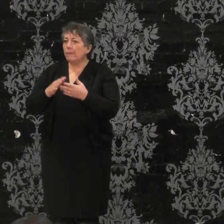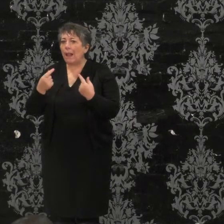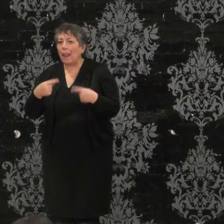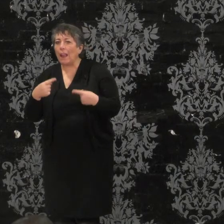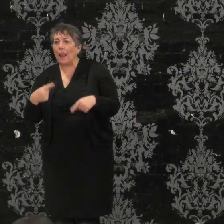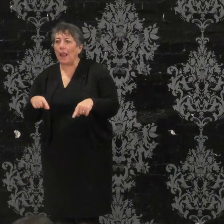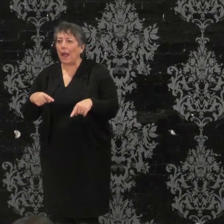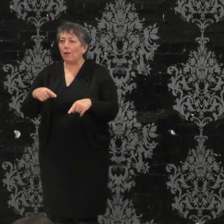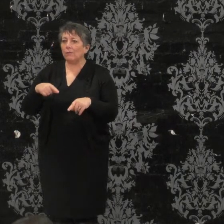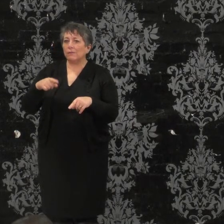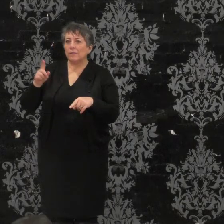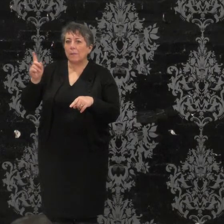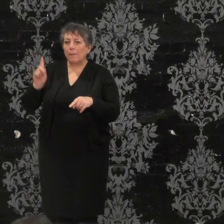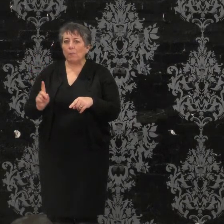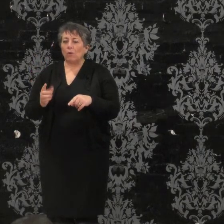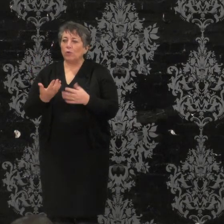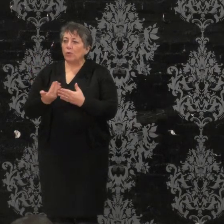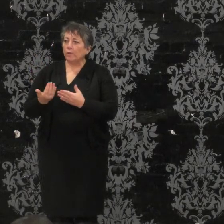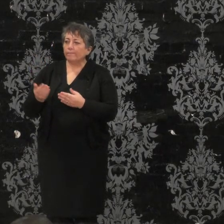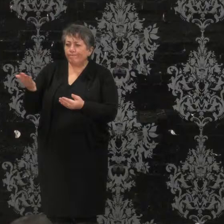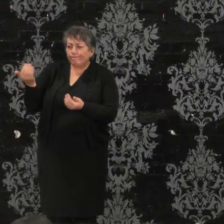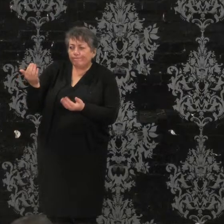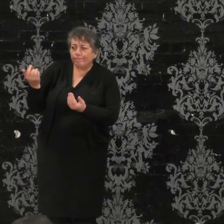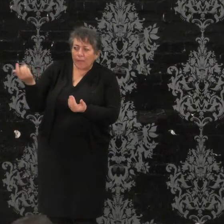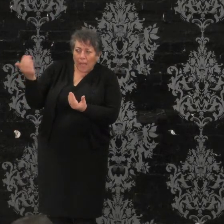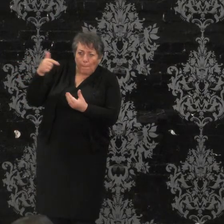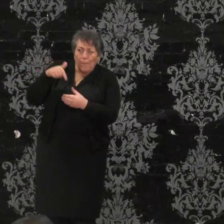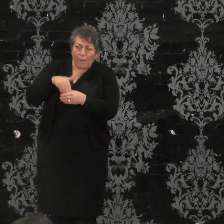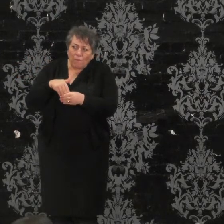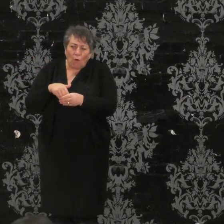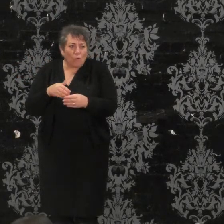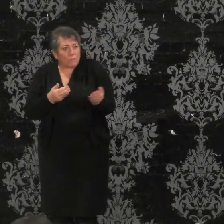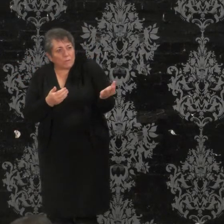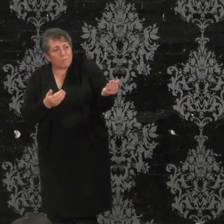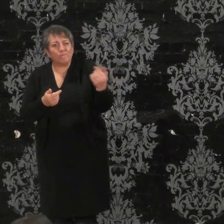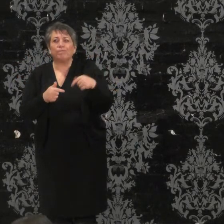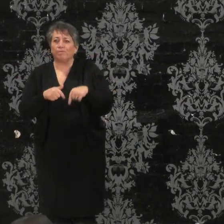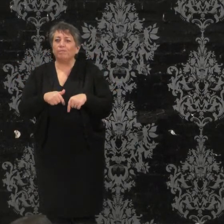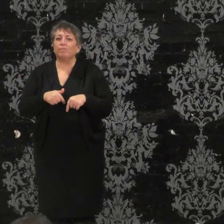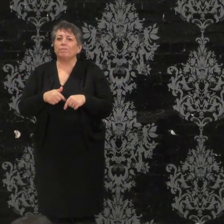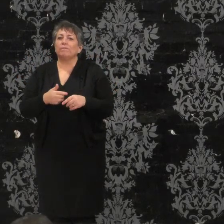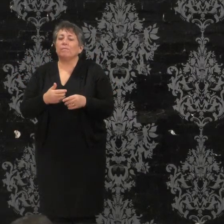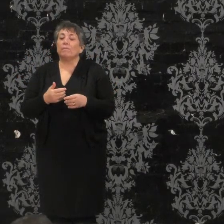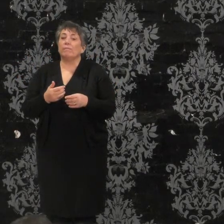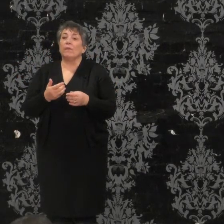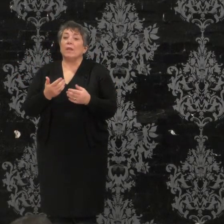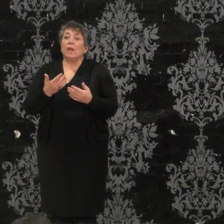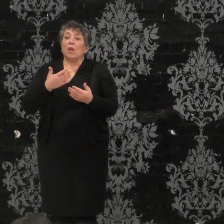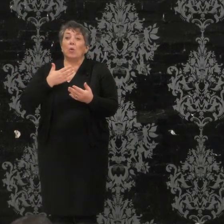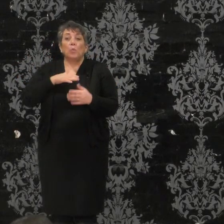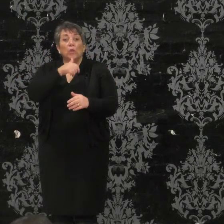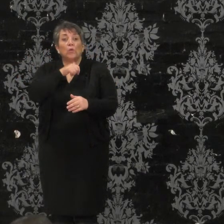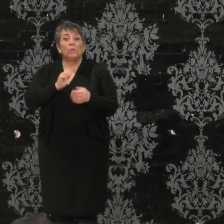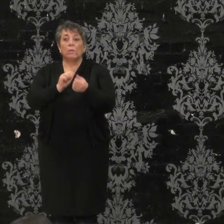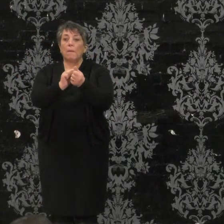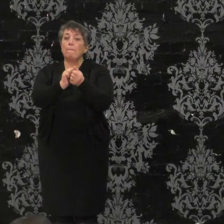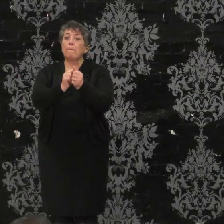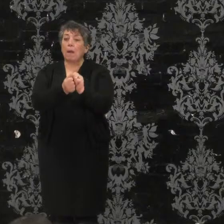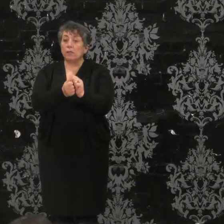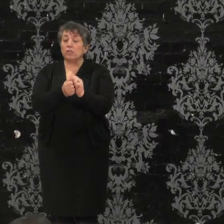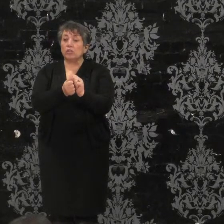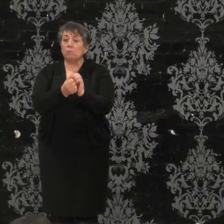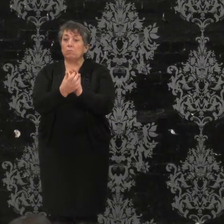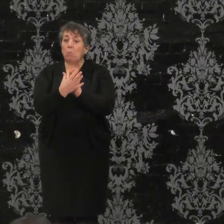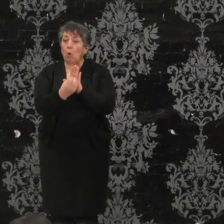deliver social impact. So we've driven the partnership model, and because we recognise that's the best way to do